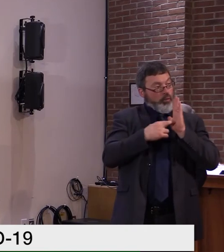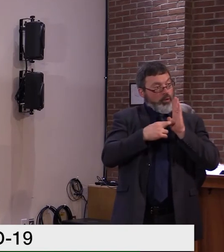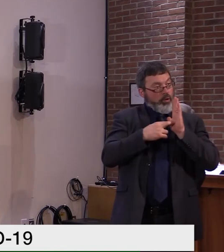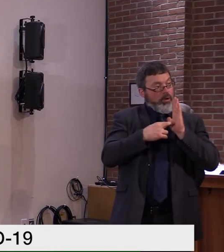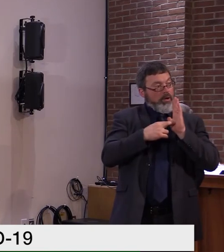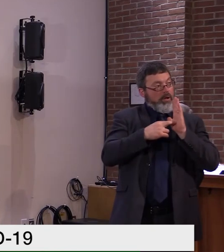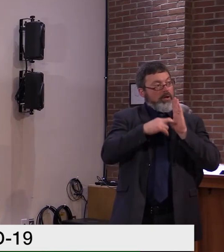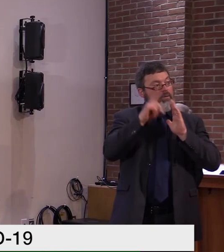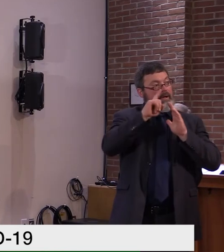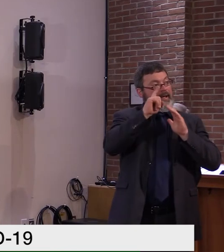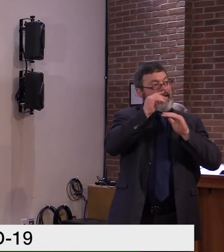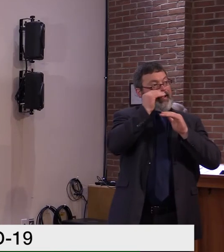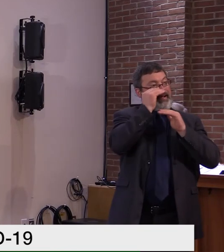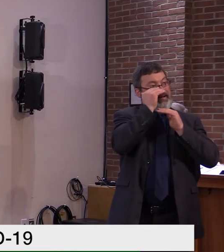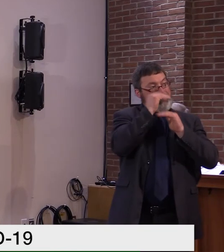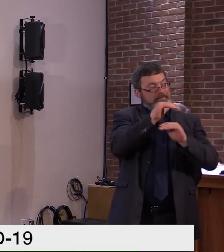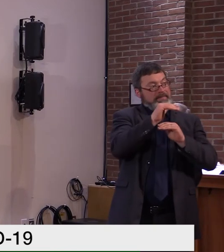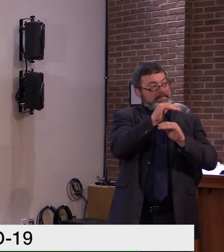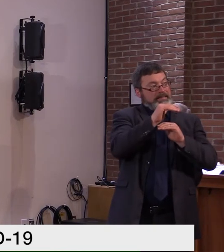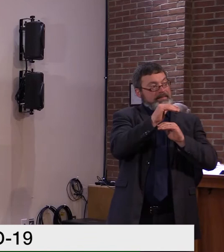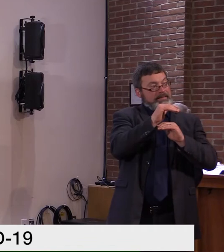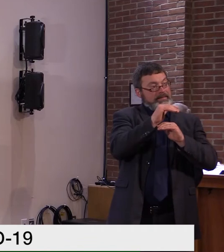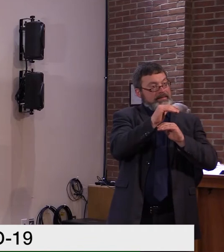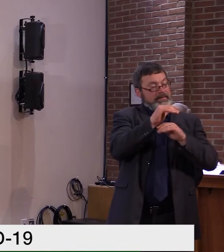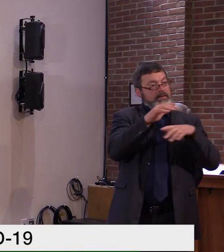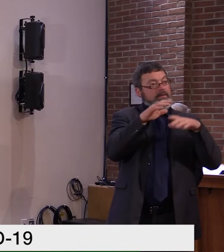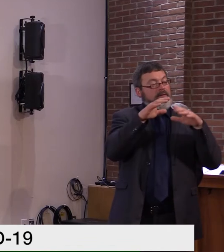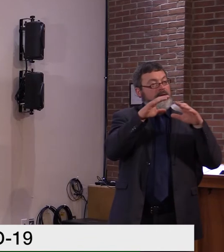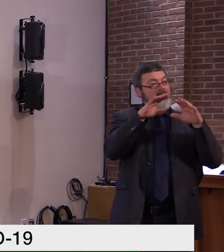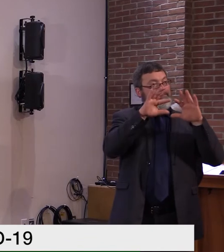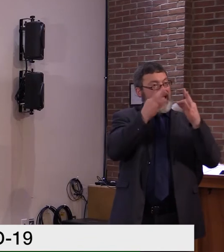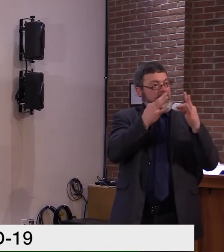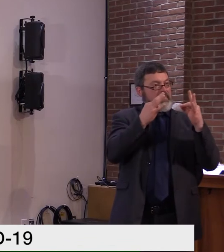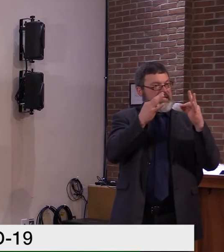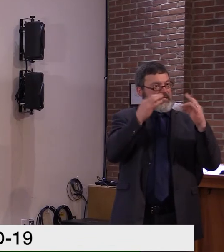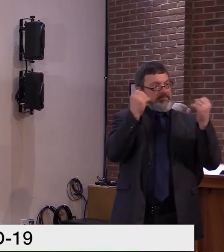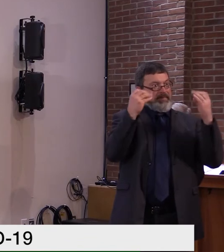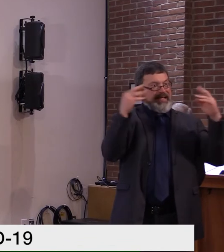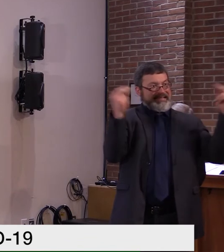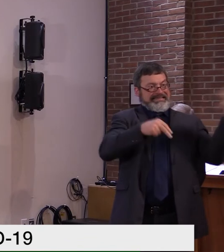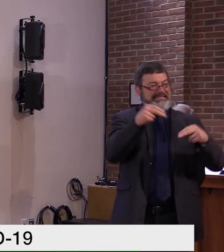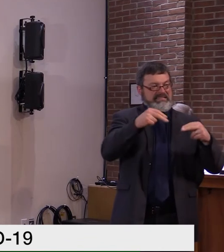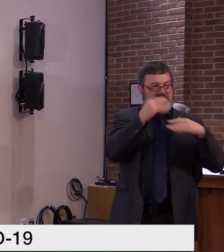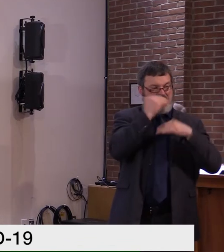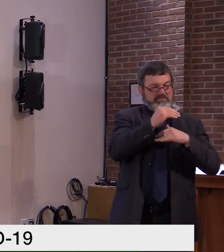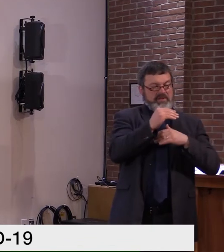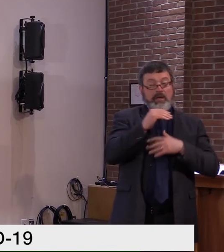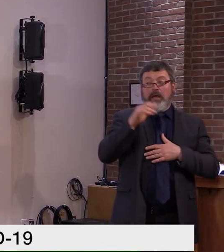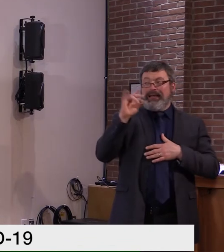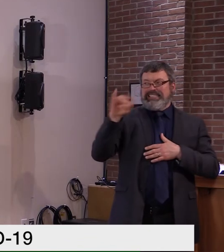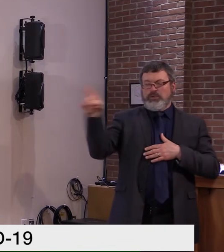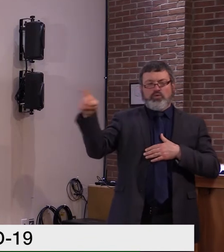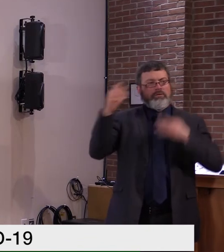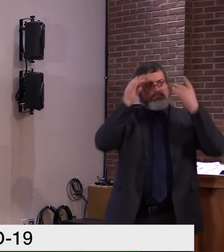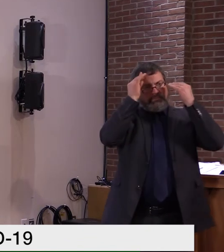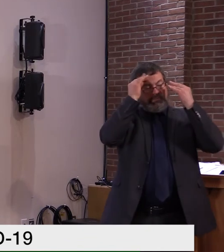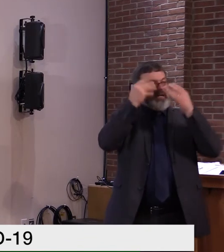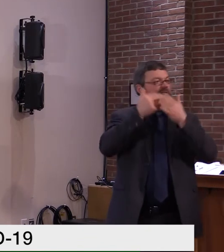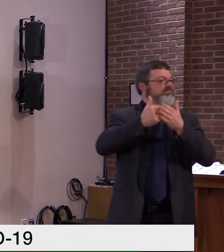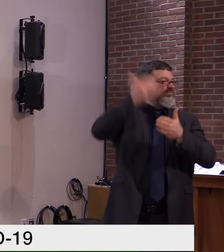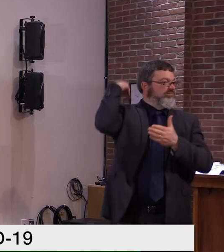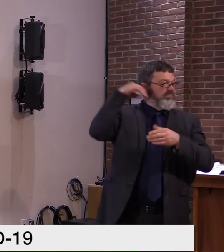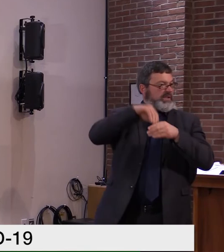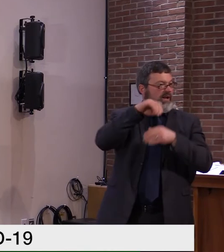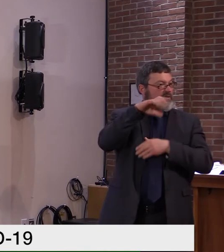we're seeing the results of Halloween 2 weeks after, 3 weeks after towards Thanksgiving.